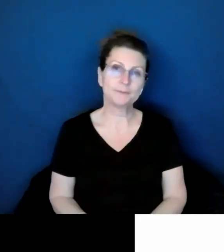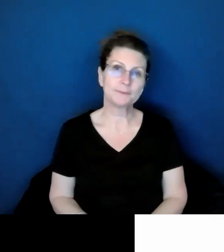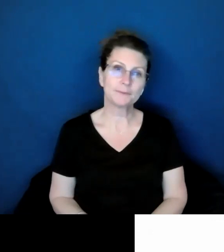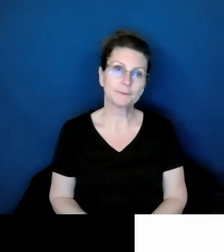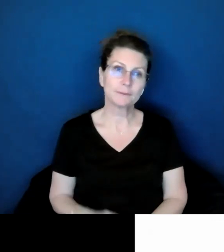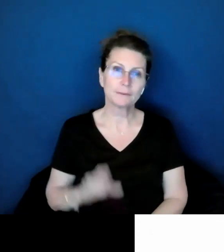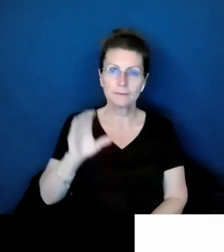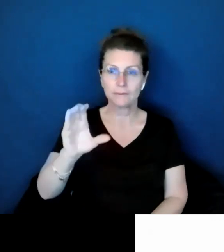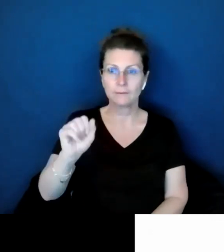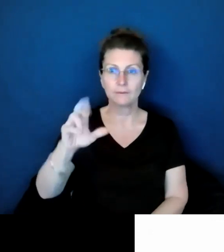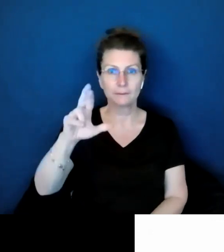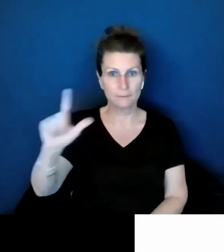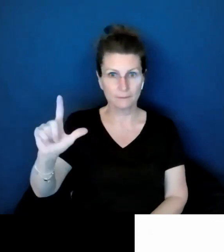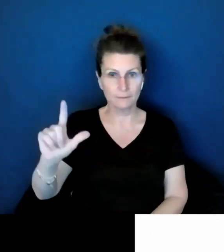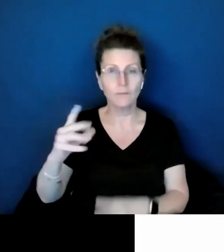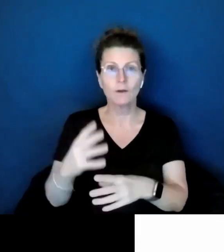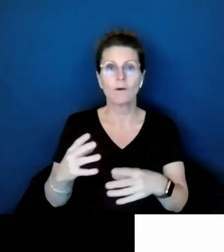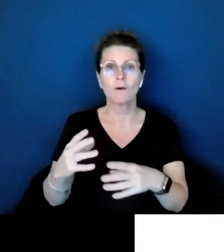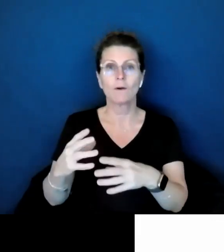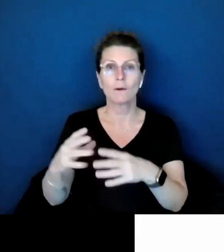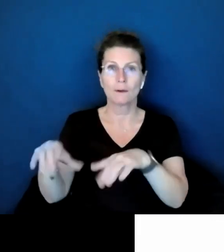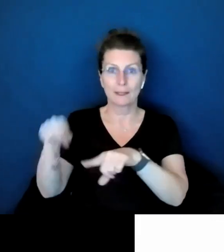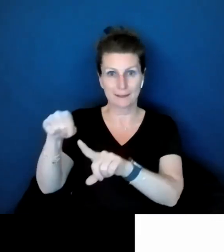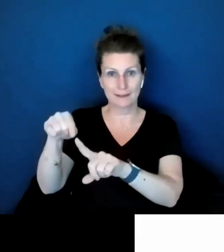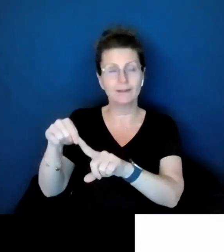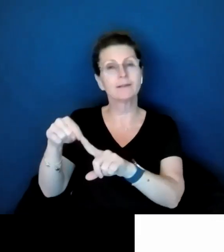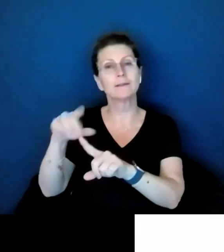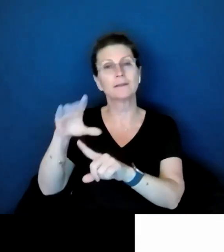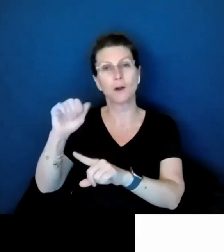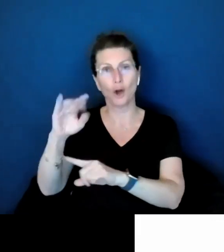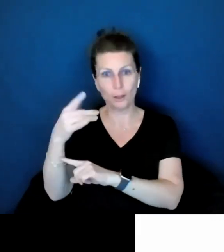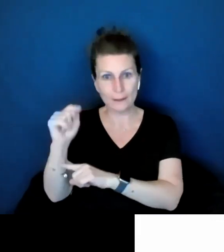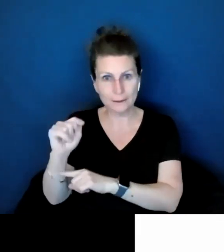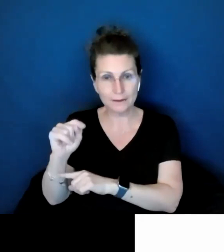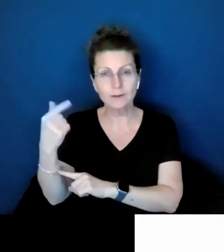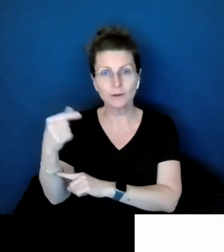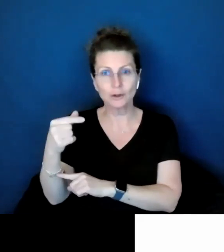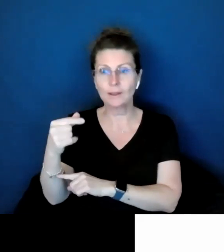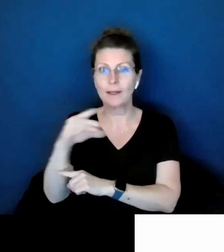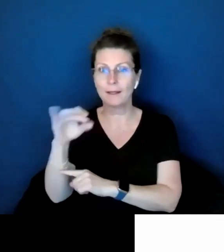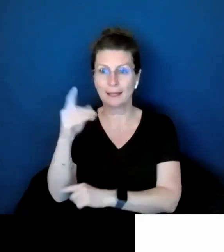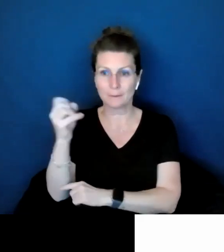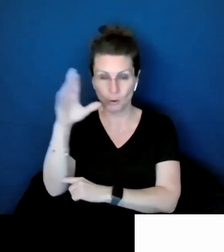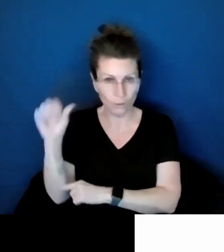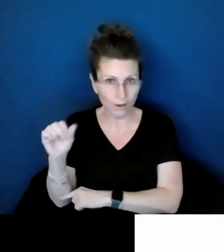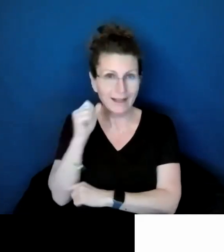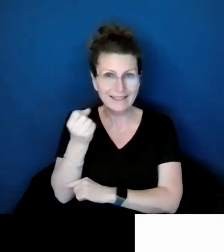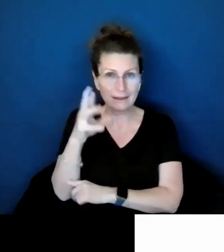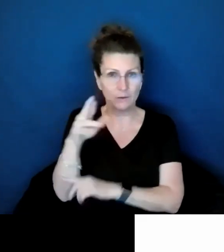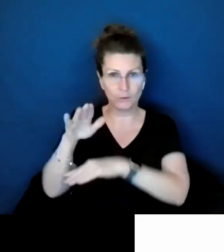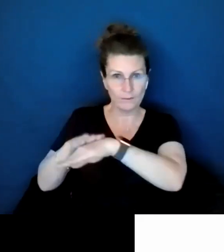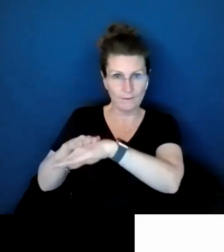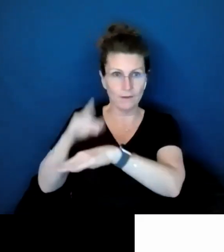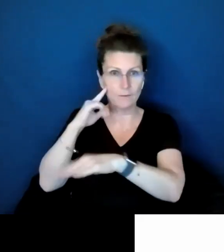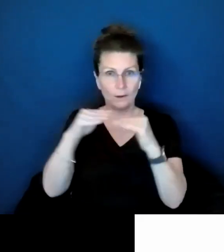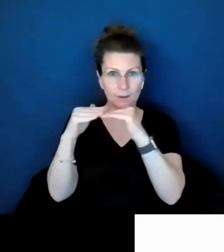Carl holds the Jean Augustine Chair in Education, Community, and Diaspora, and is a Senior Advisor on Equity